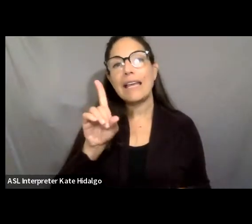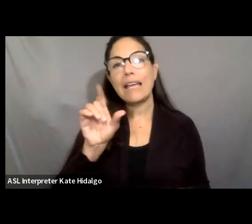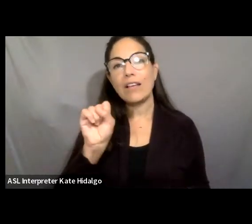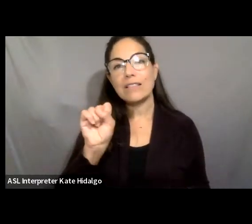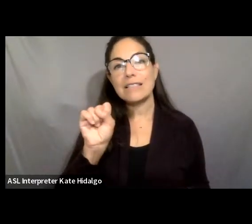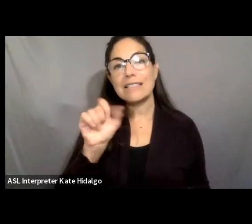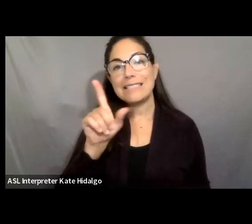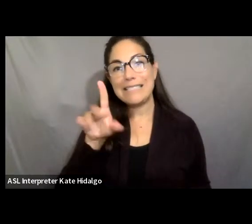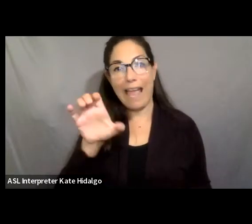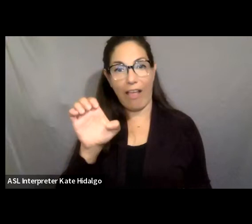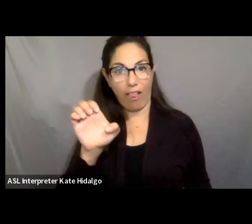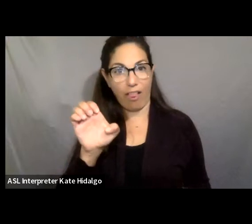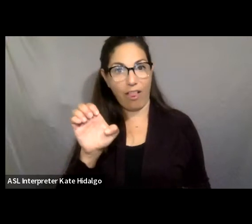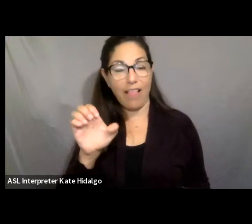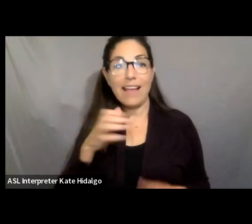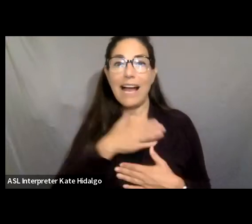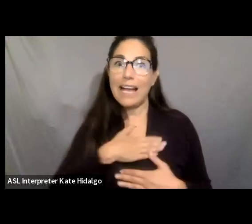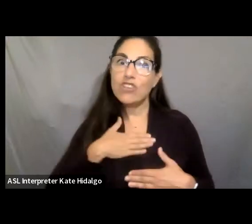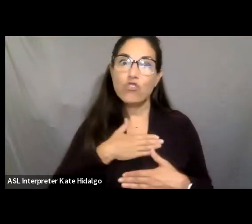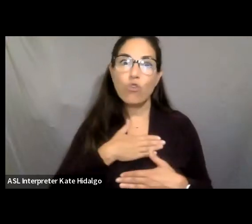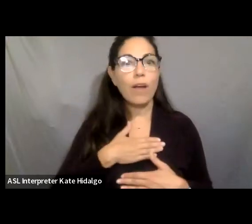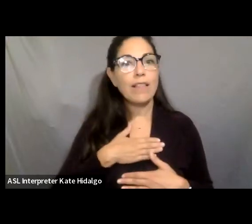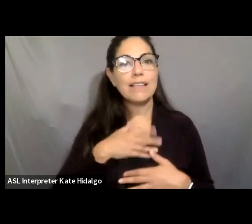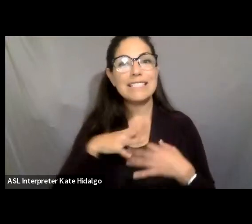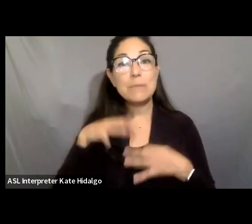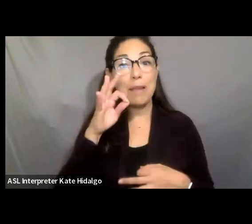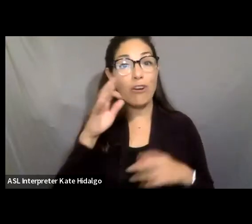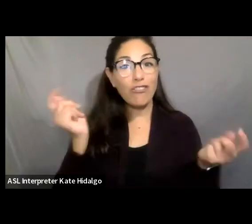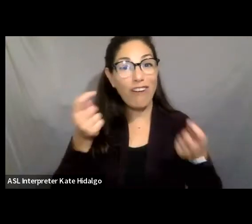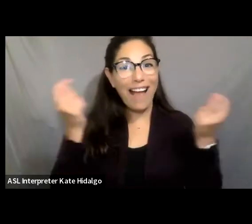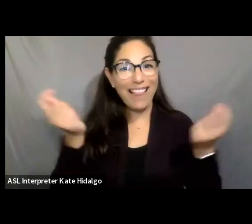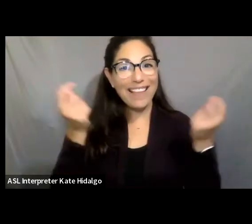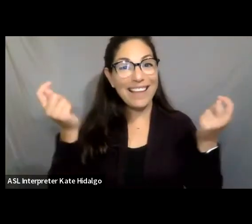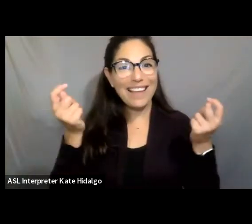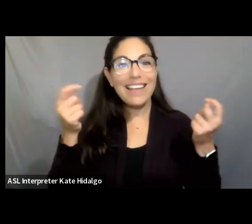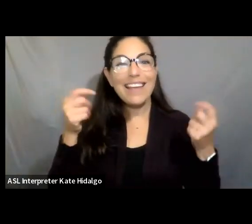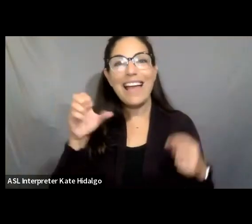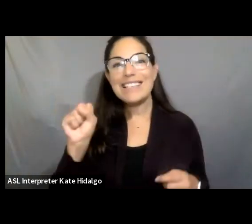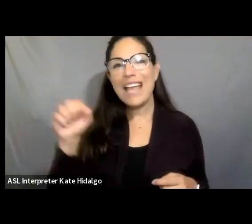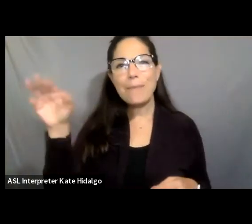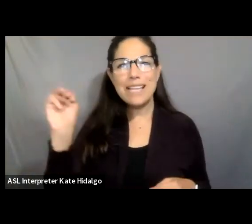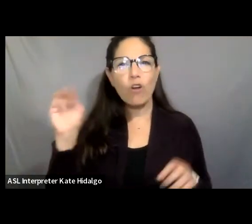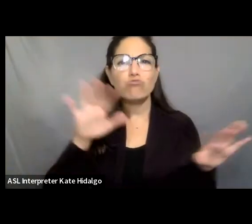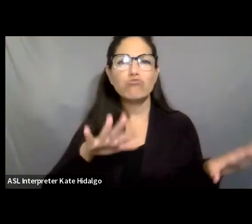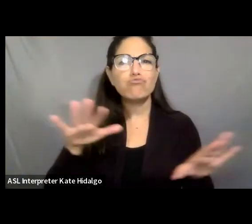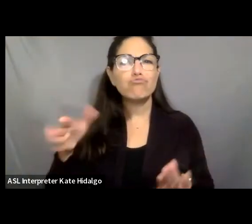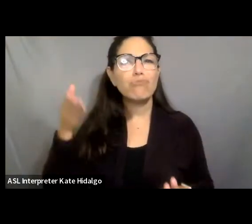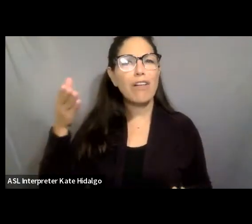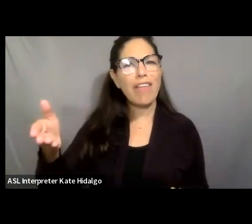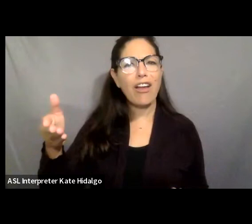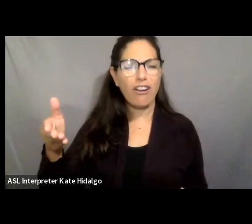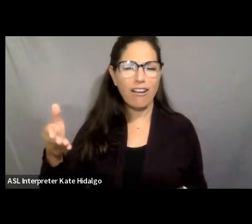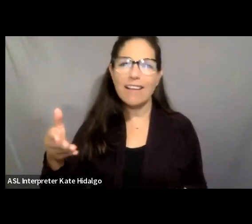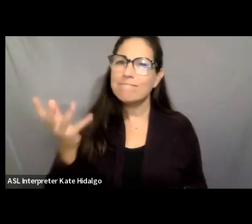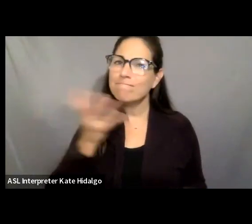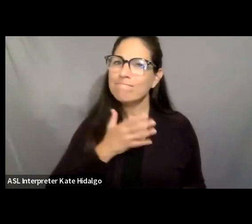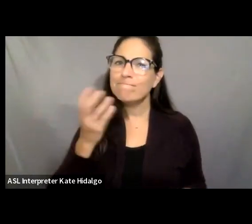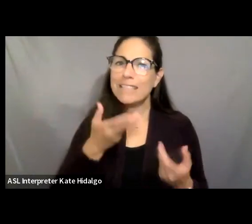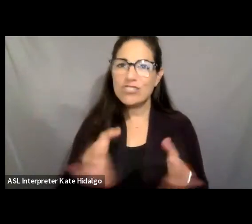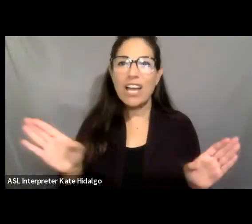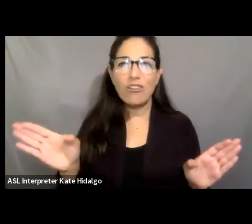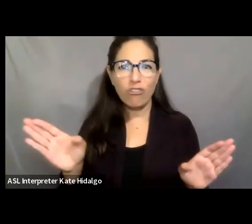I enjoyed the spirit rally at San Mateo and just hanging out at San Mateo in general. I